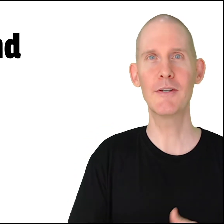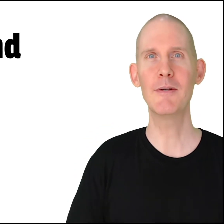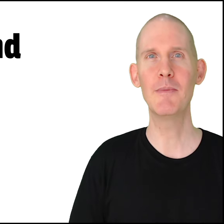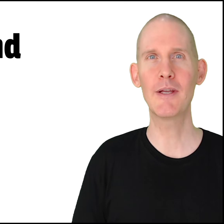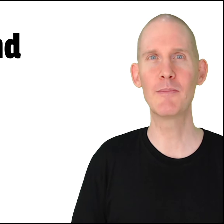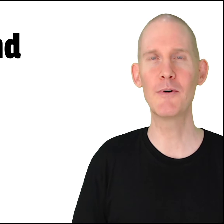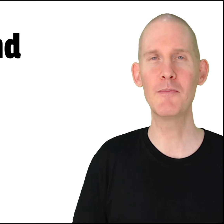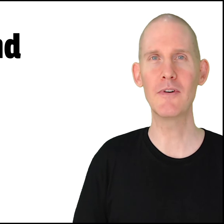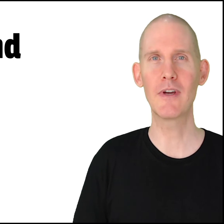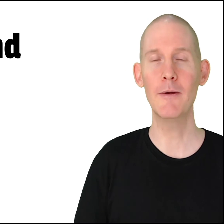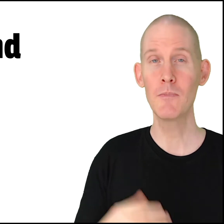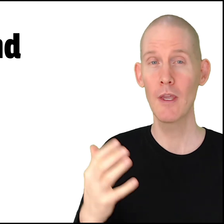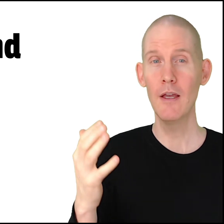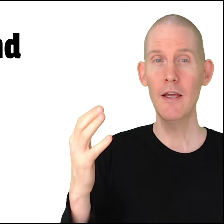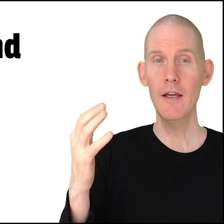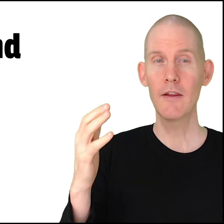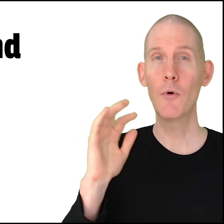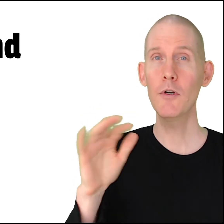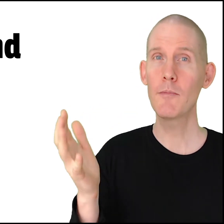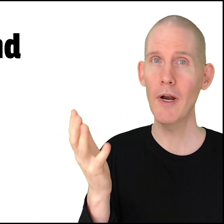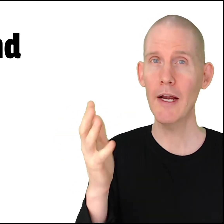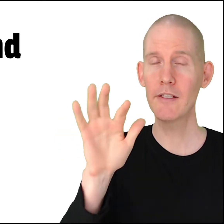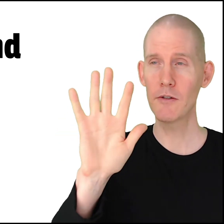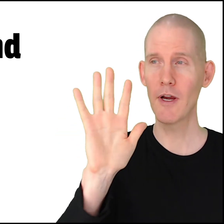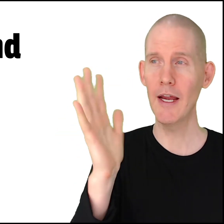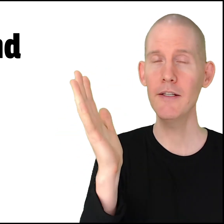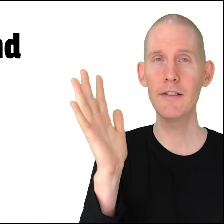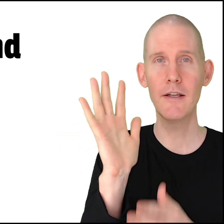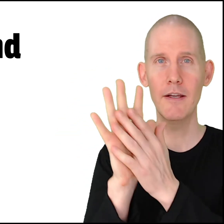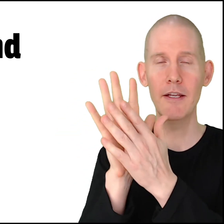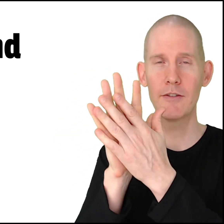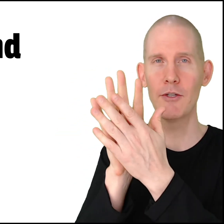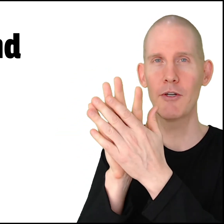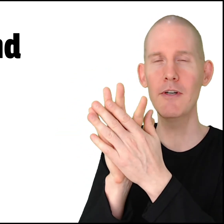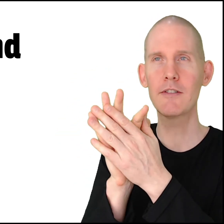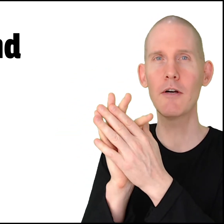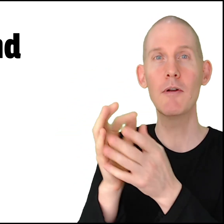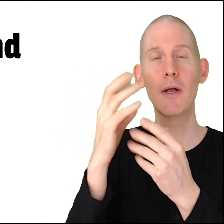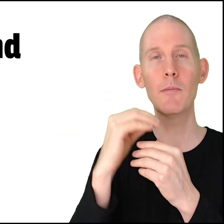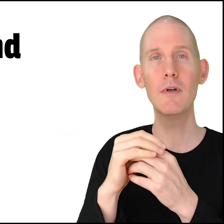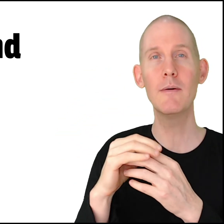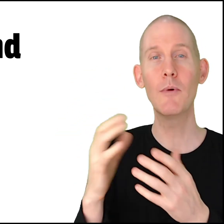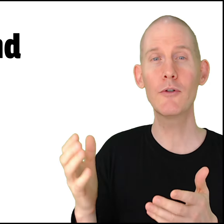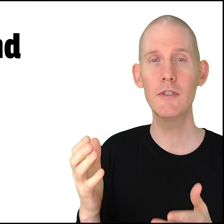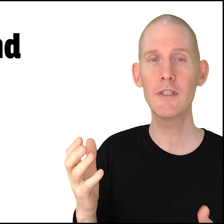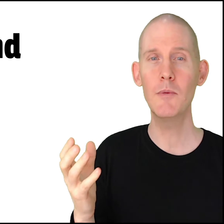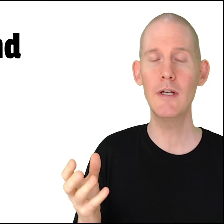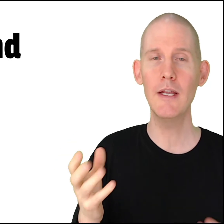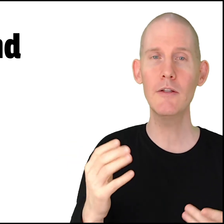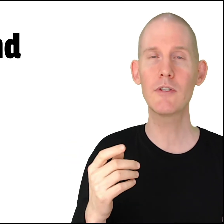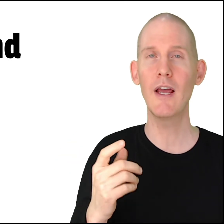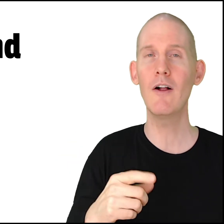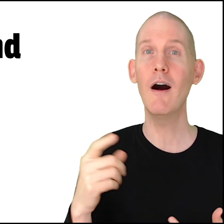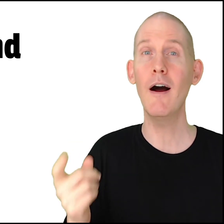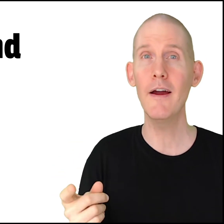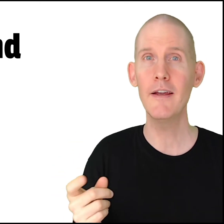make improvement, okay? The more you practice, your hand you're going to start remembering the motions. I mean, in English, L-I,